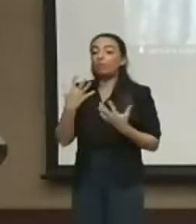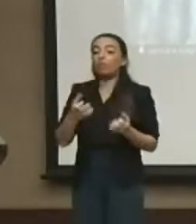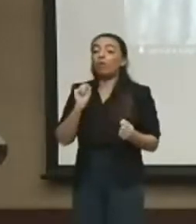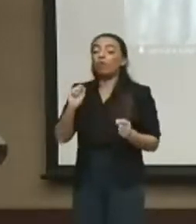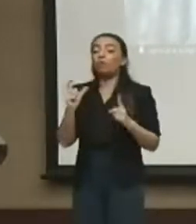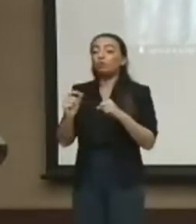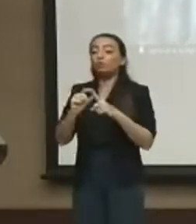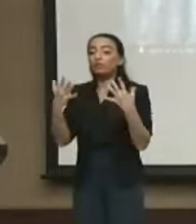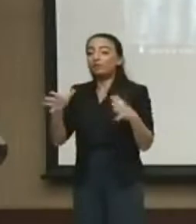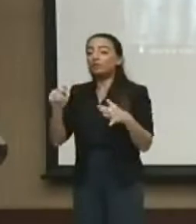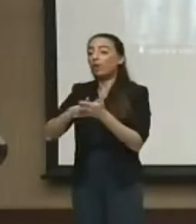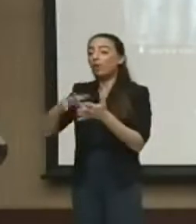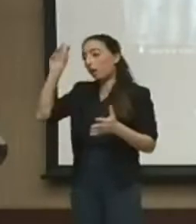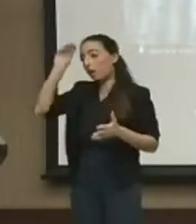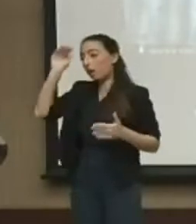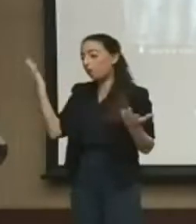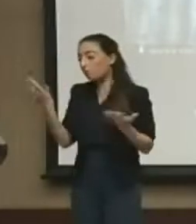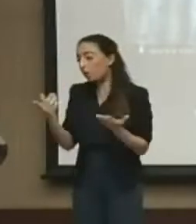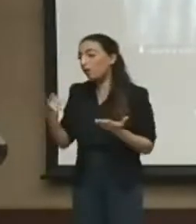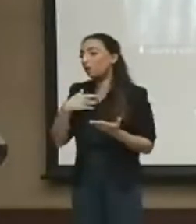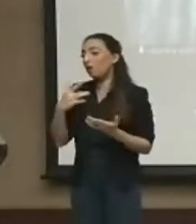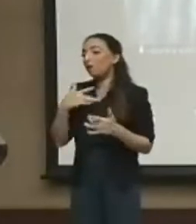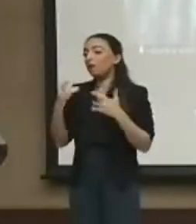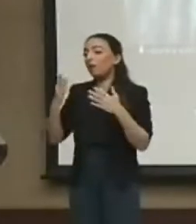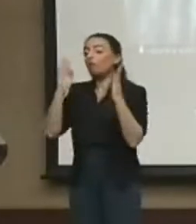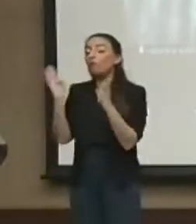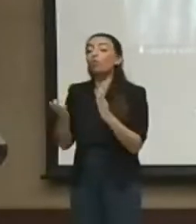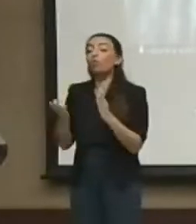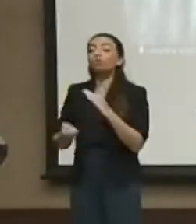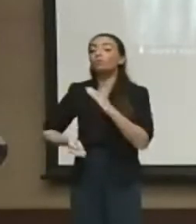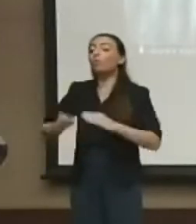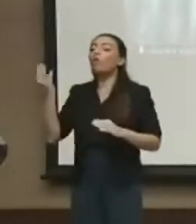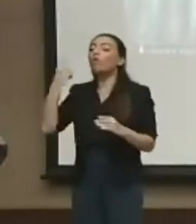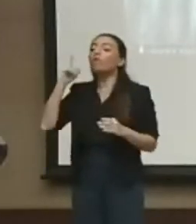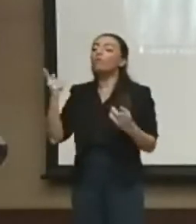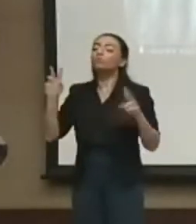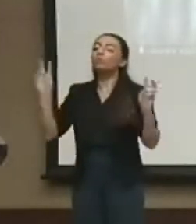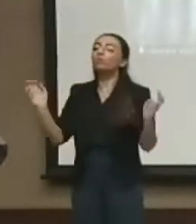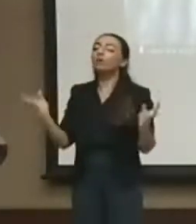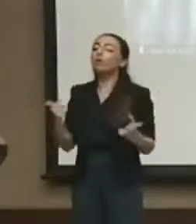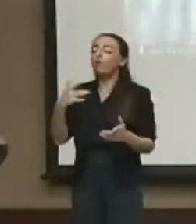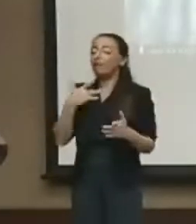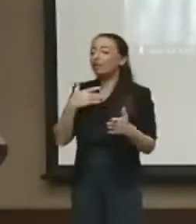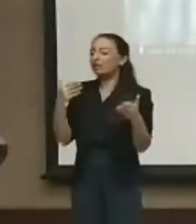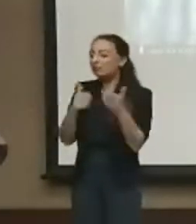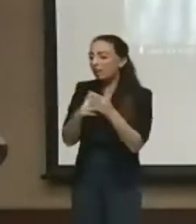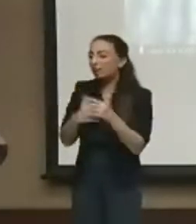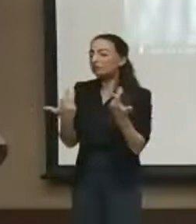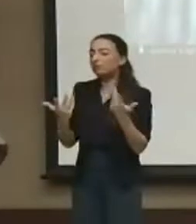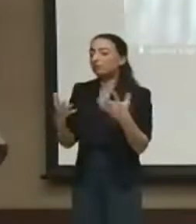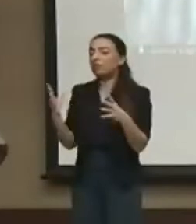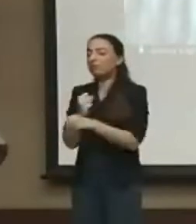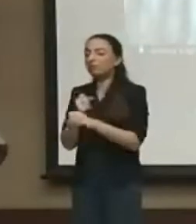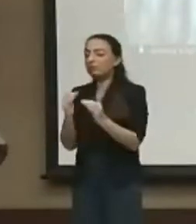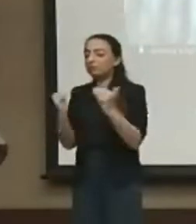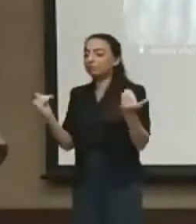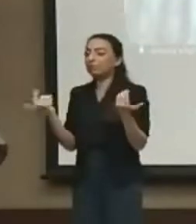what are your learnings, and what are the focus on what are the challenges and gaps that you actually